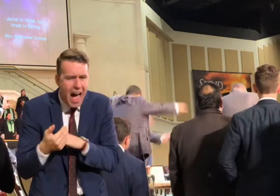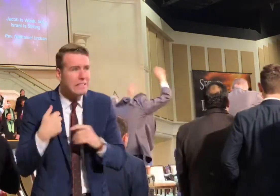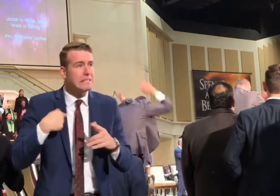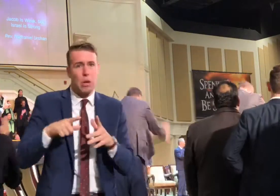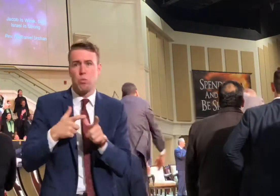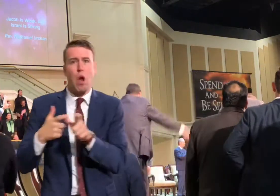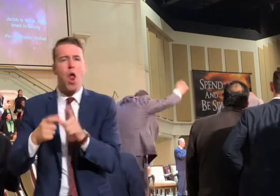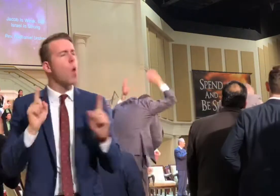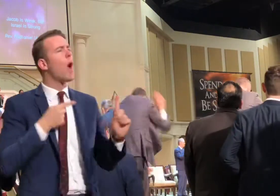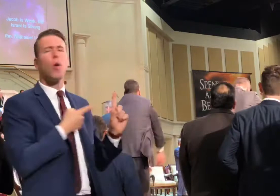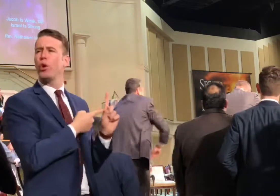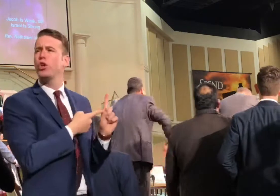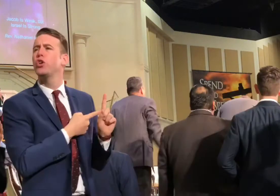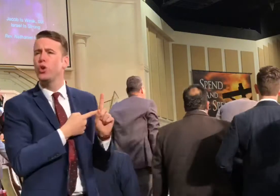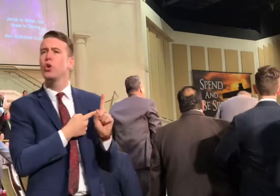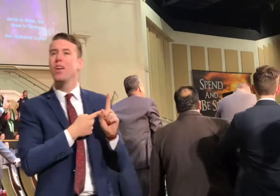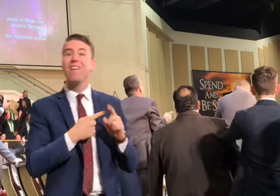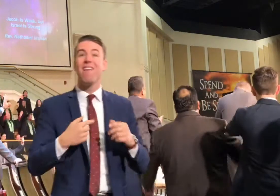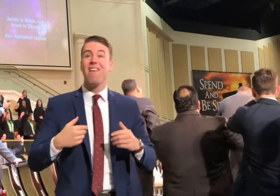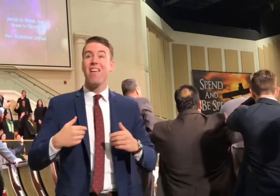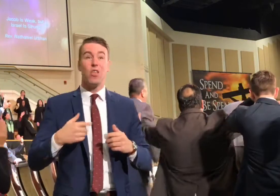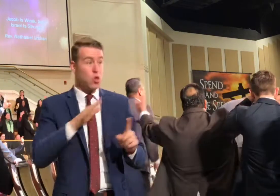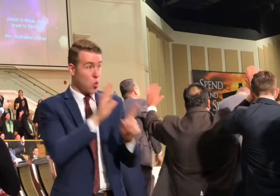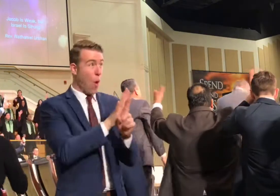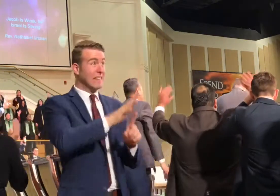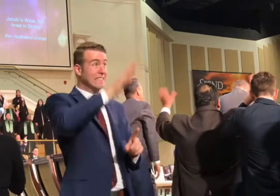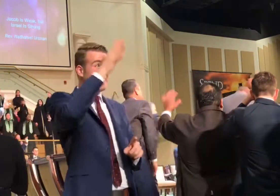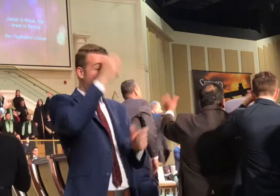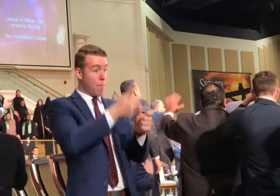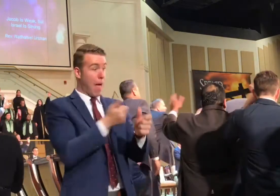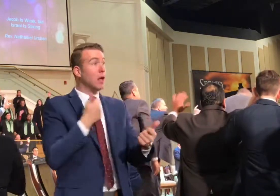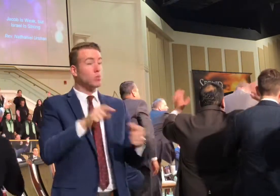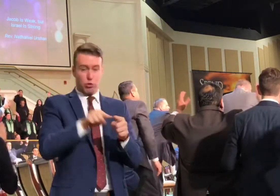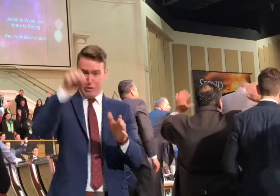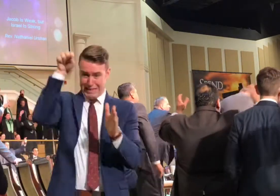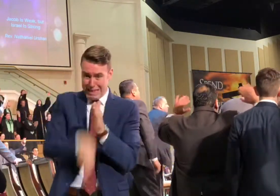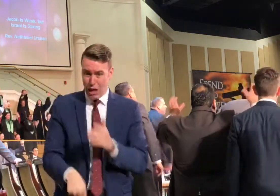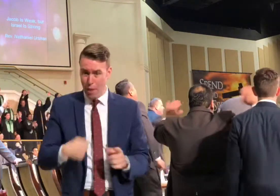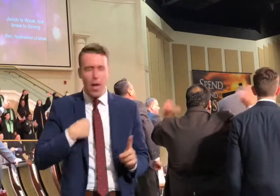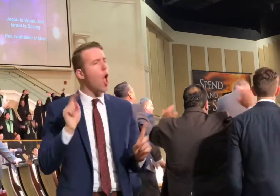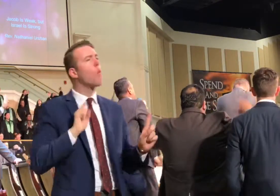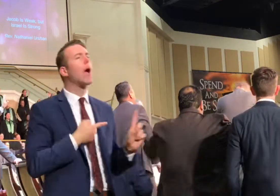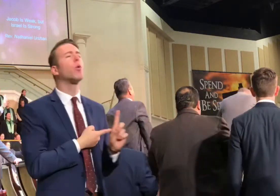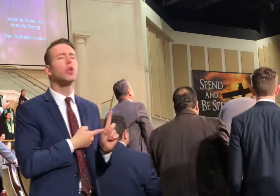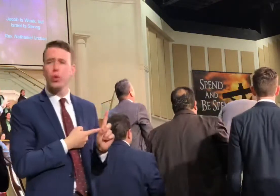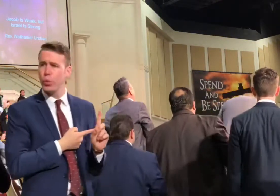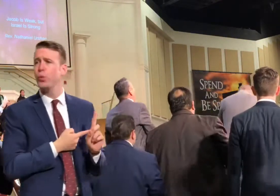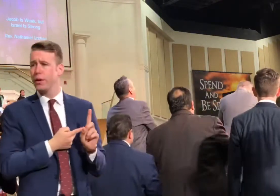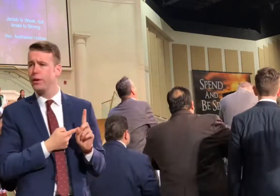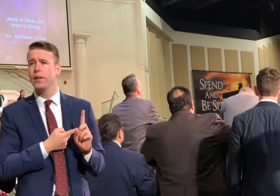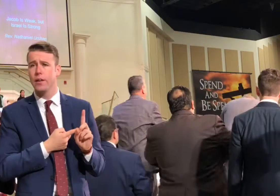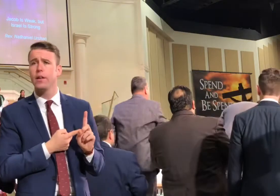Where were you when your backslidden dad was trying to kill me?